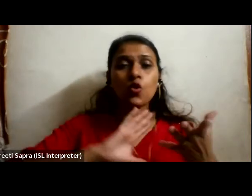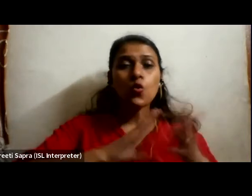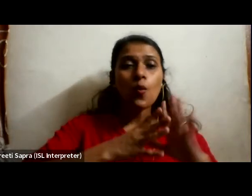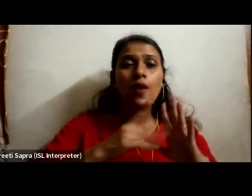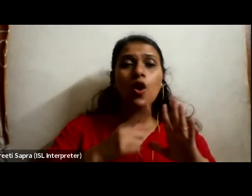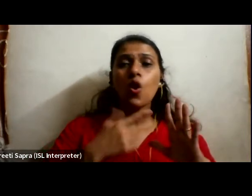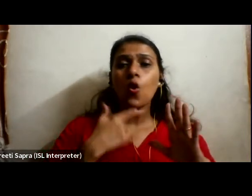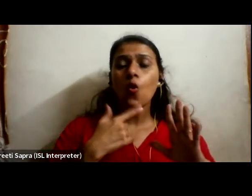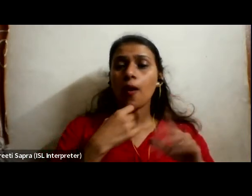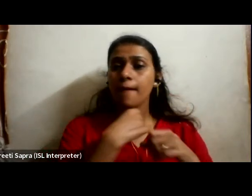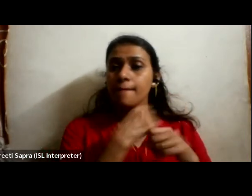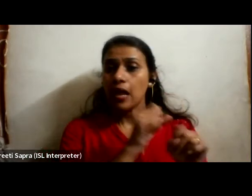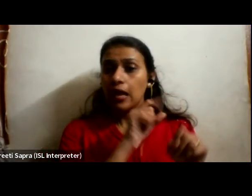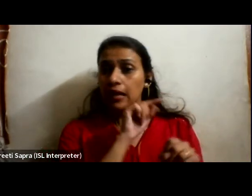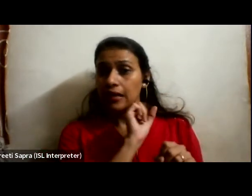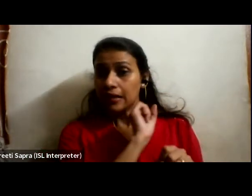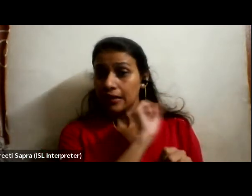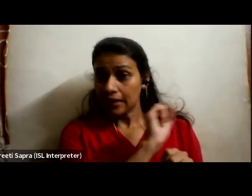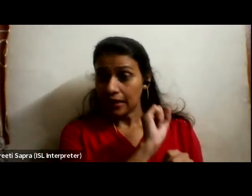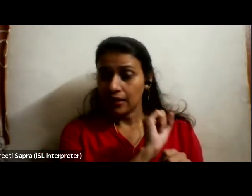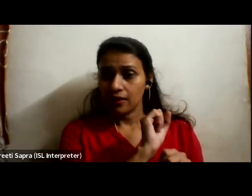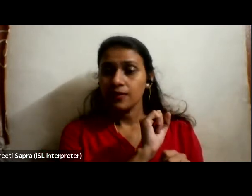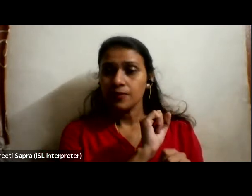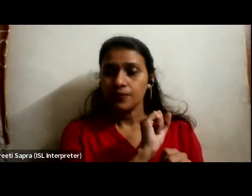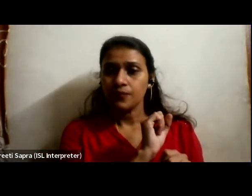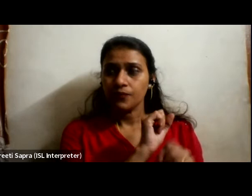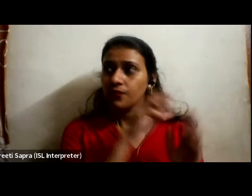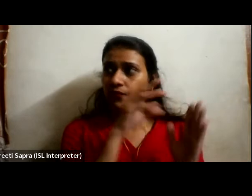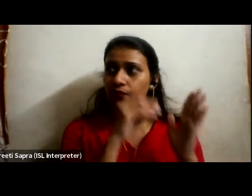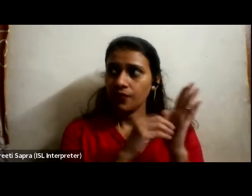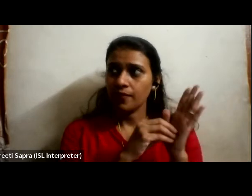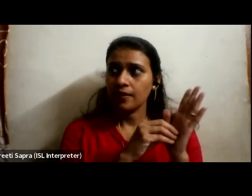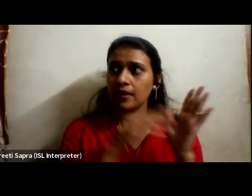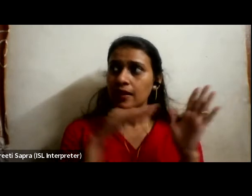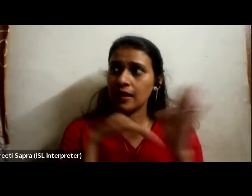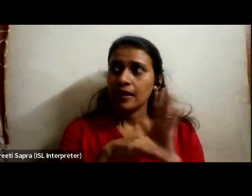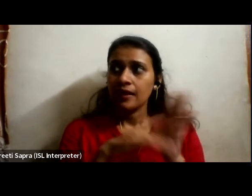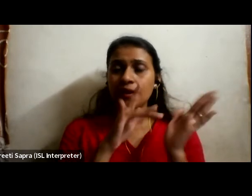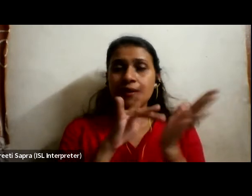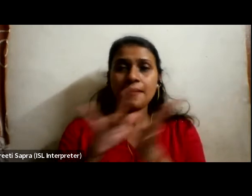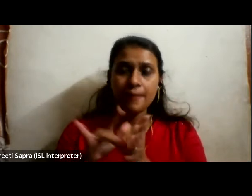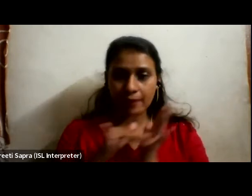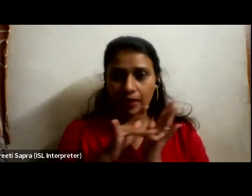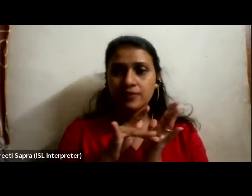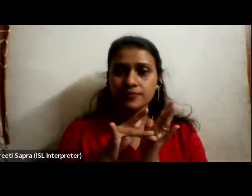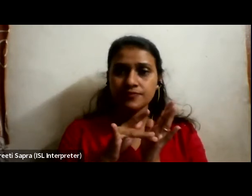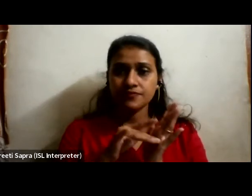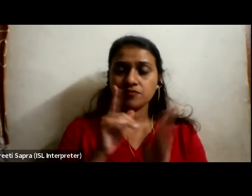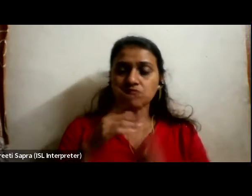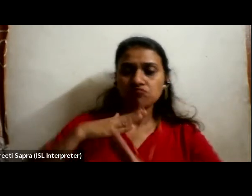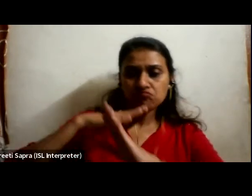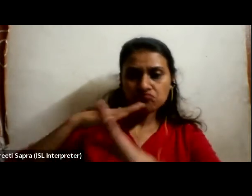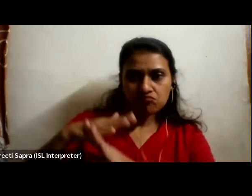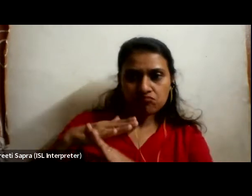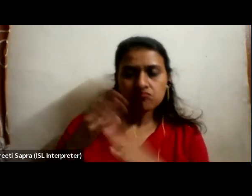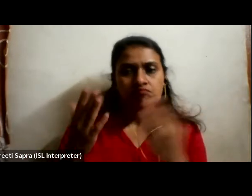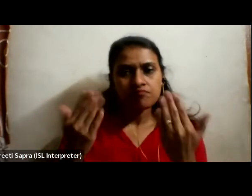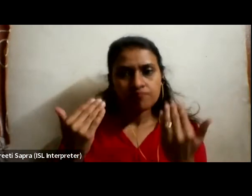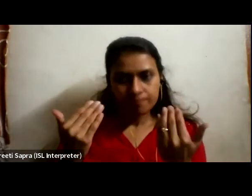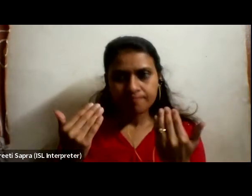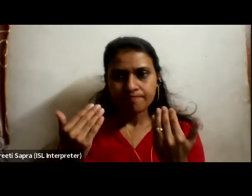systems would have to account for areas where there could be potential biases,